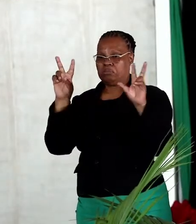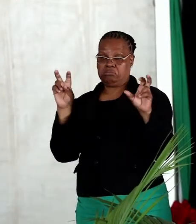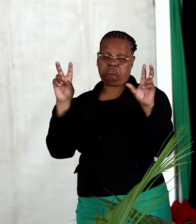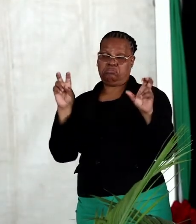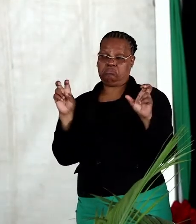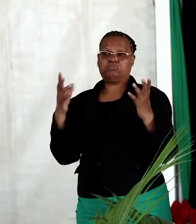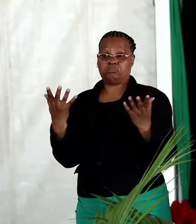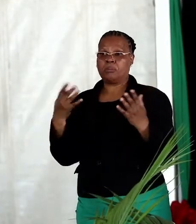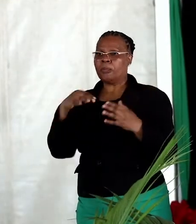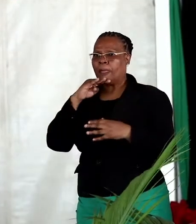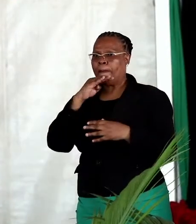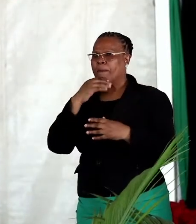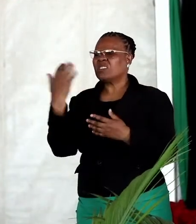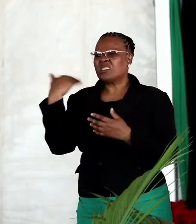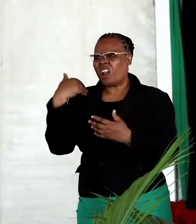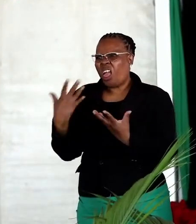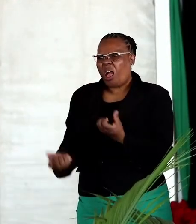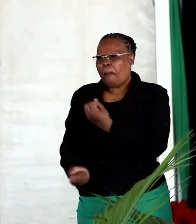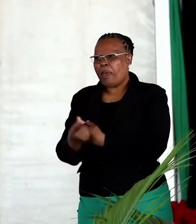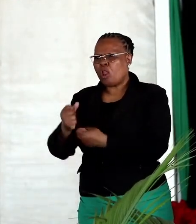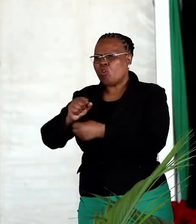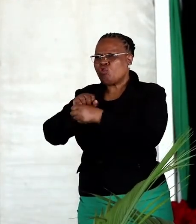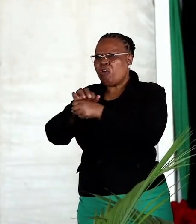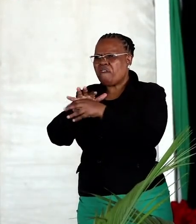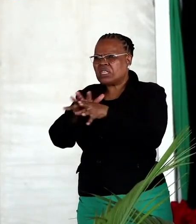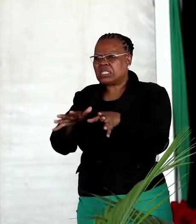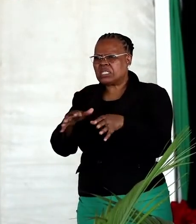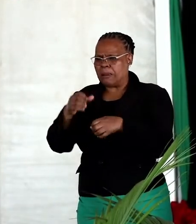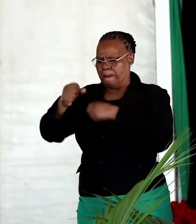ke kwangena ne COVID after yonke le minyaka.